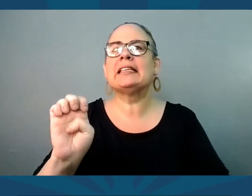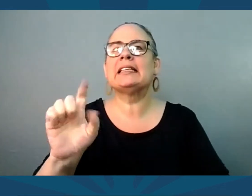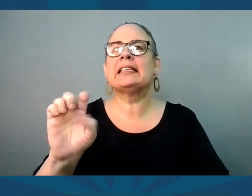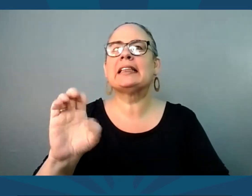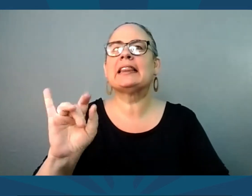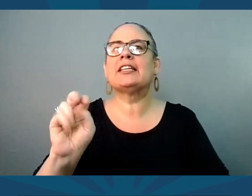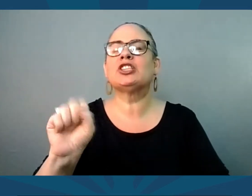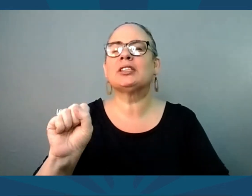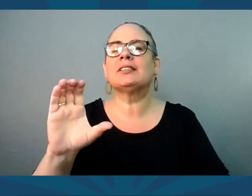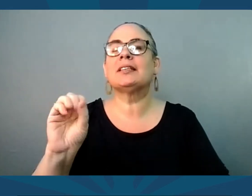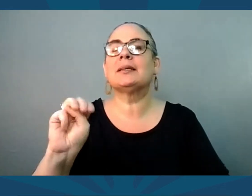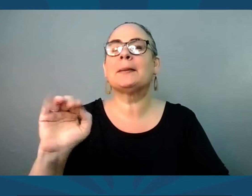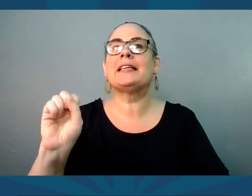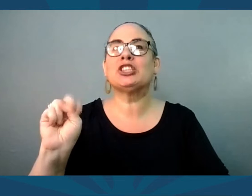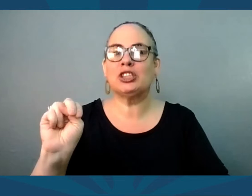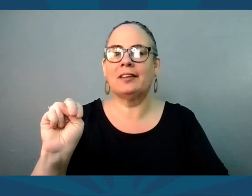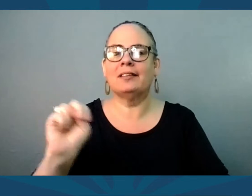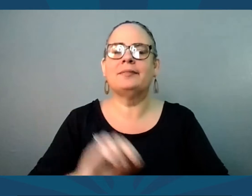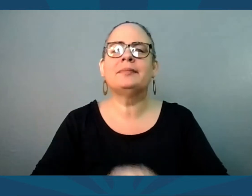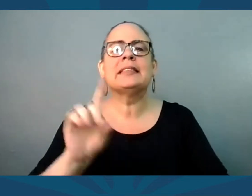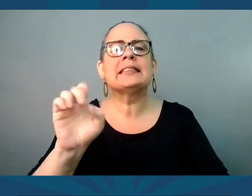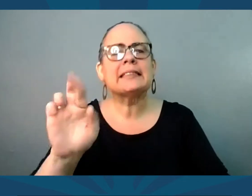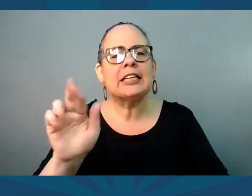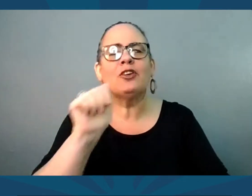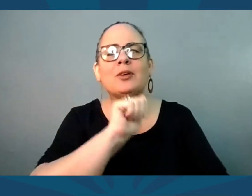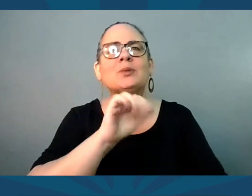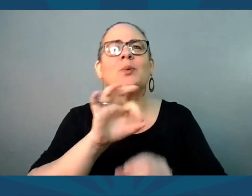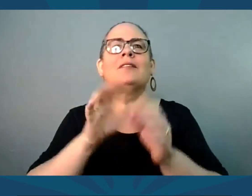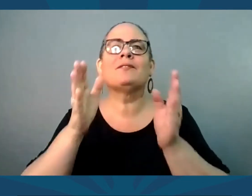Letter from the Citizens Clean Elections Commission.